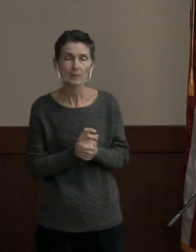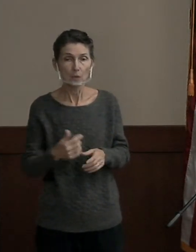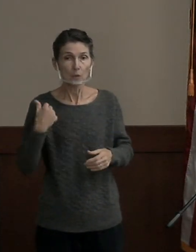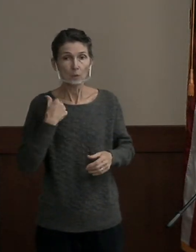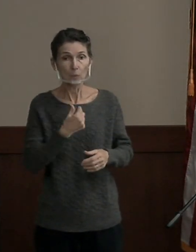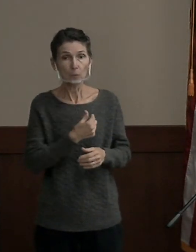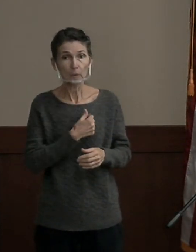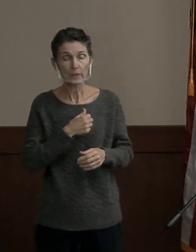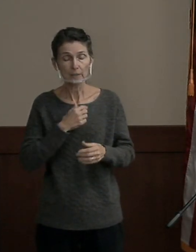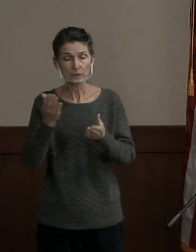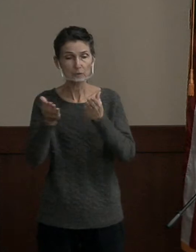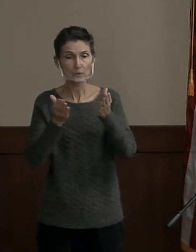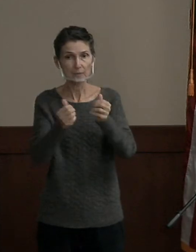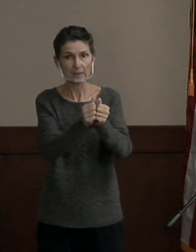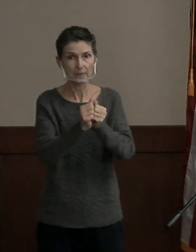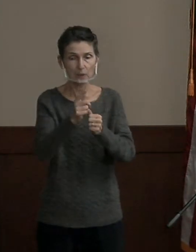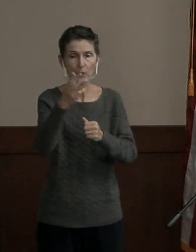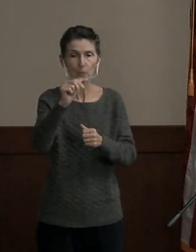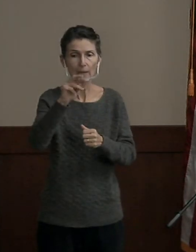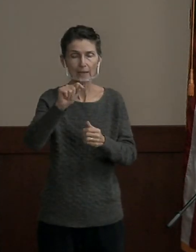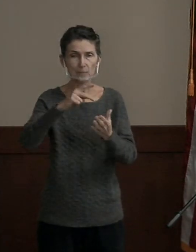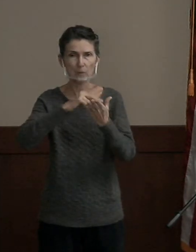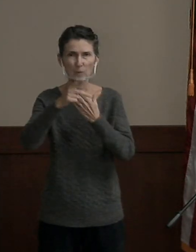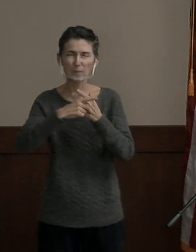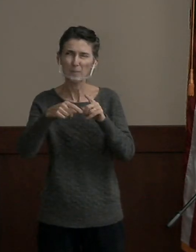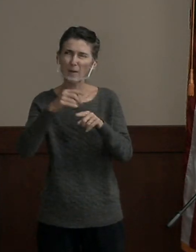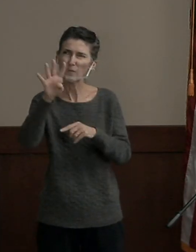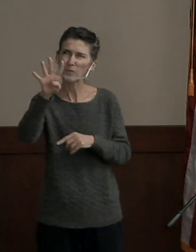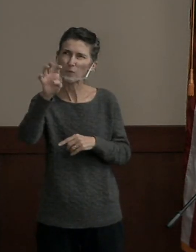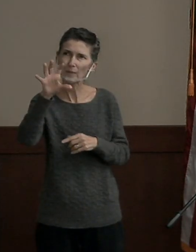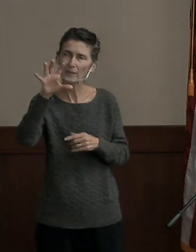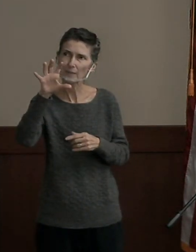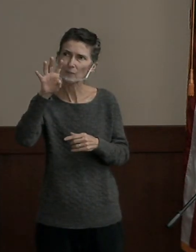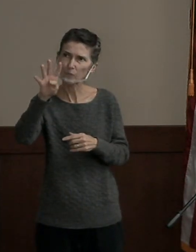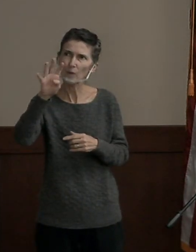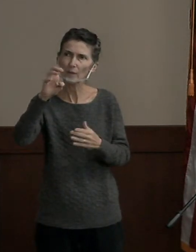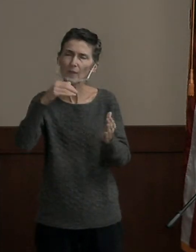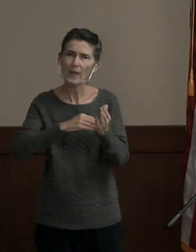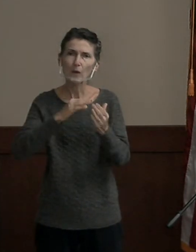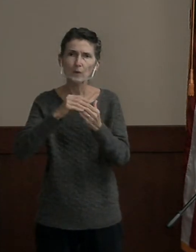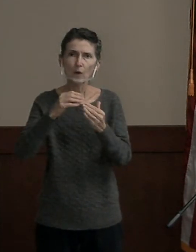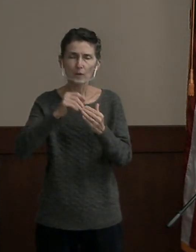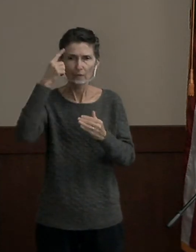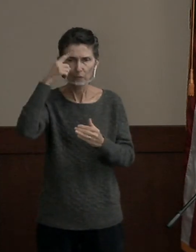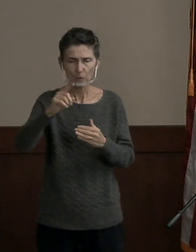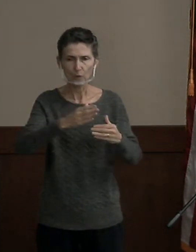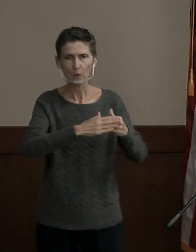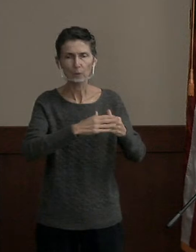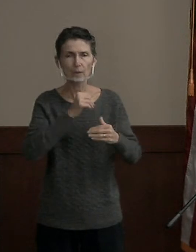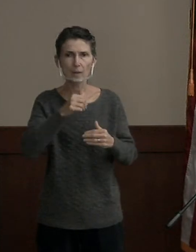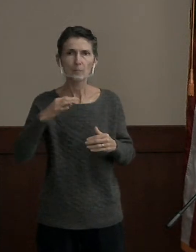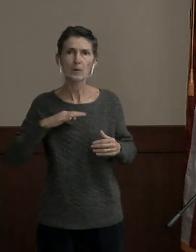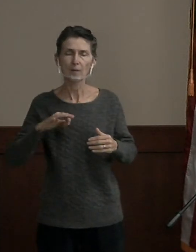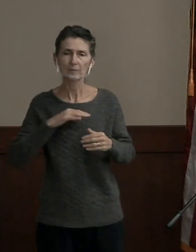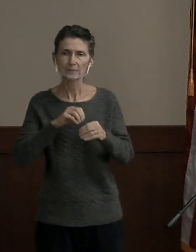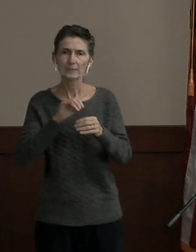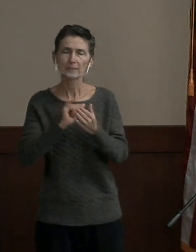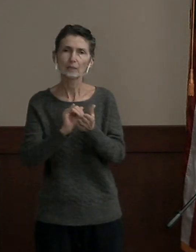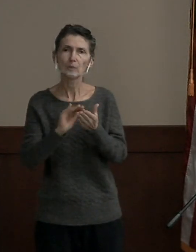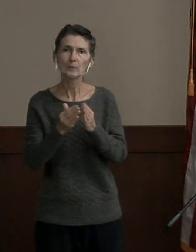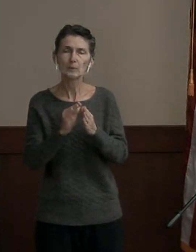We Serve grant program provided approximately $400,000 to local nonprofits in the